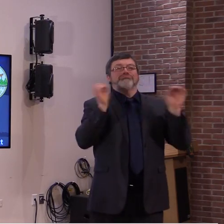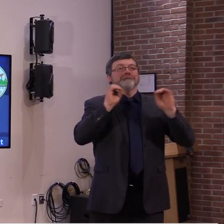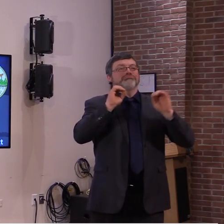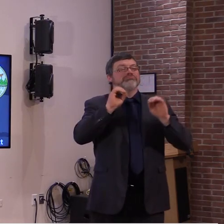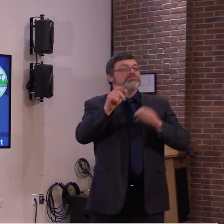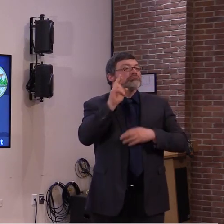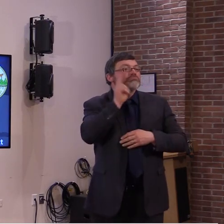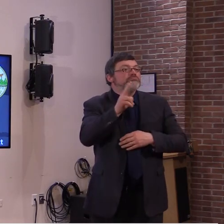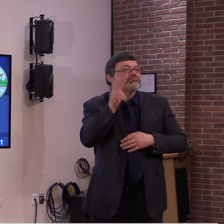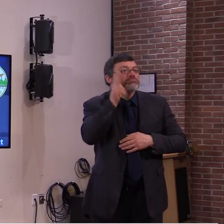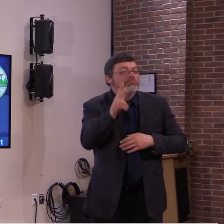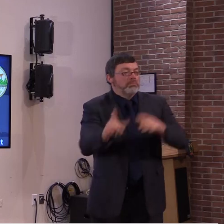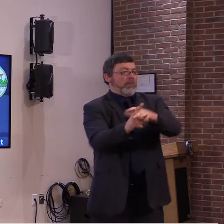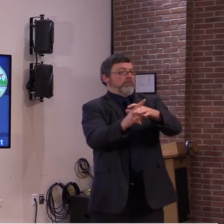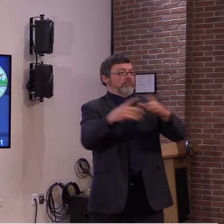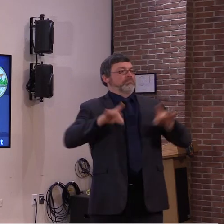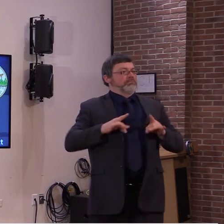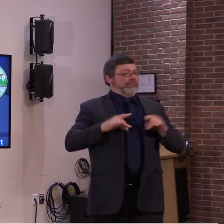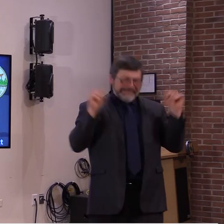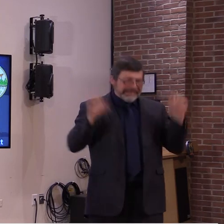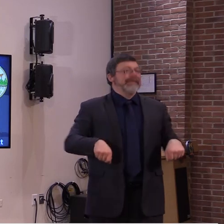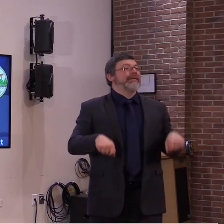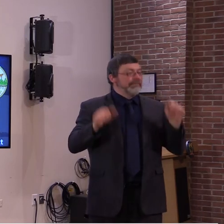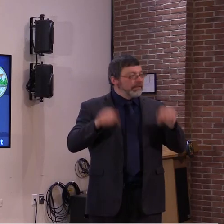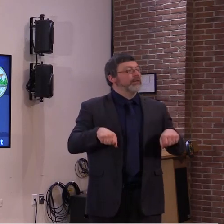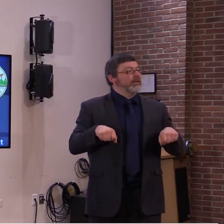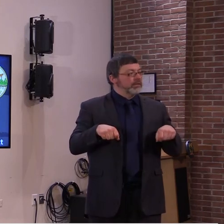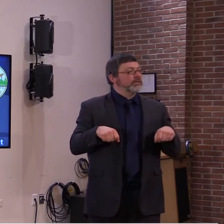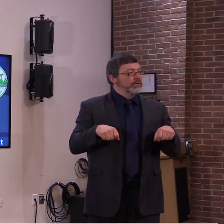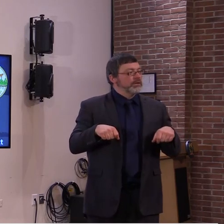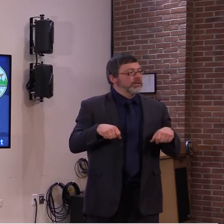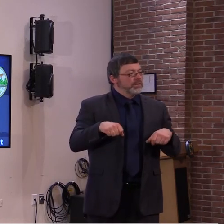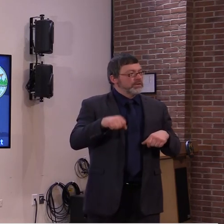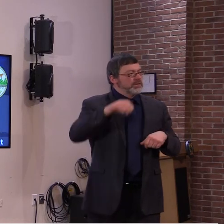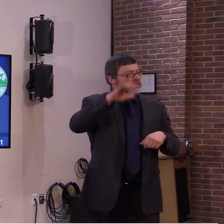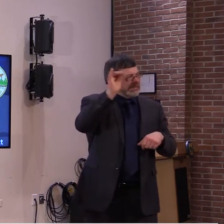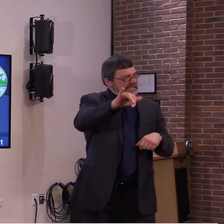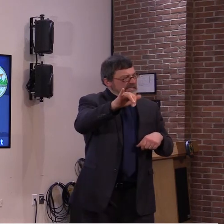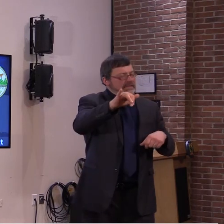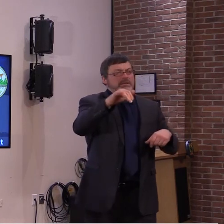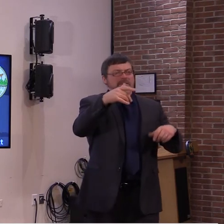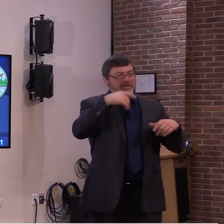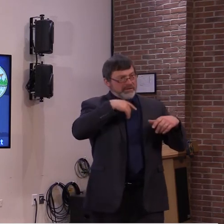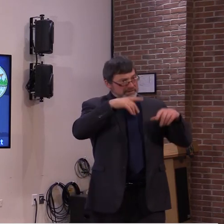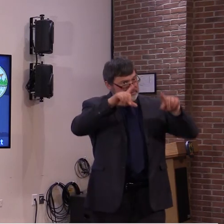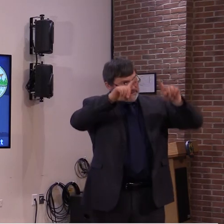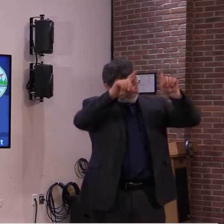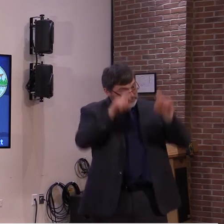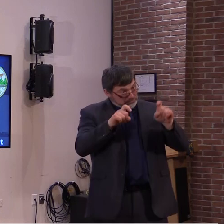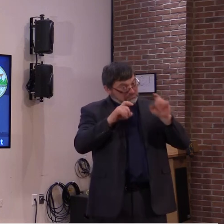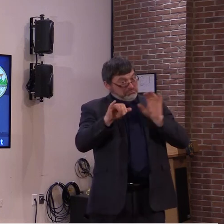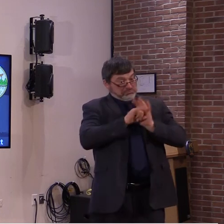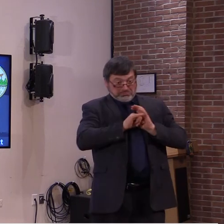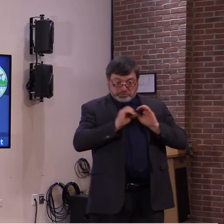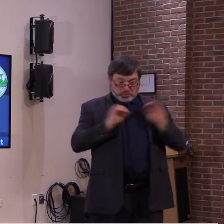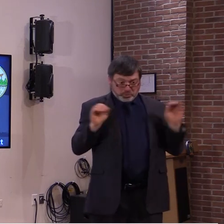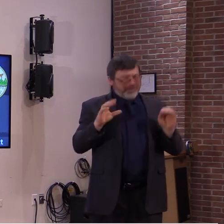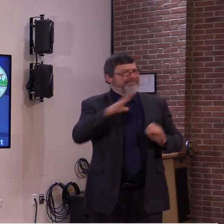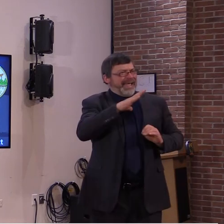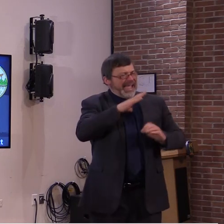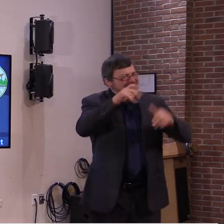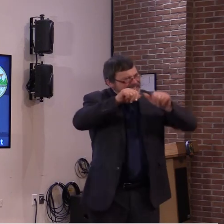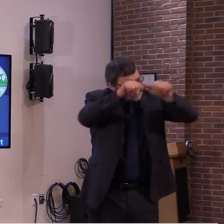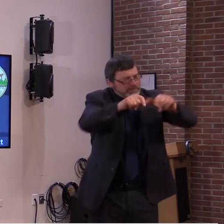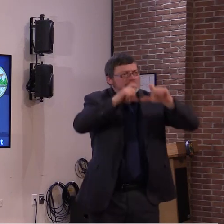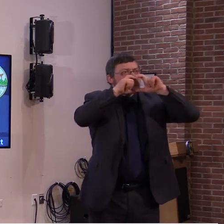of COVID-19 virus, most notably one that first emerged in the United Kingdom, but has since